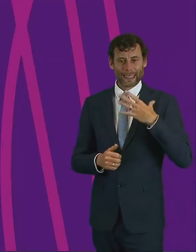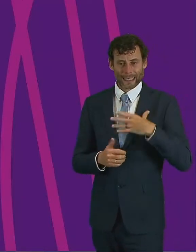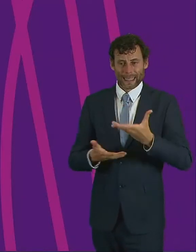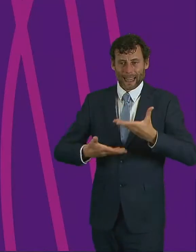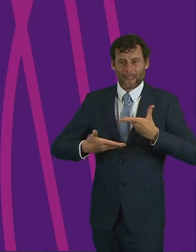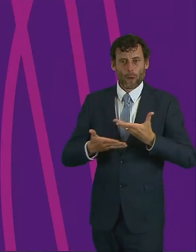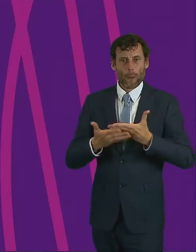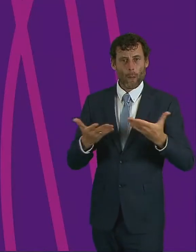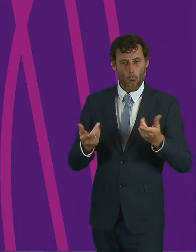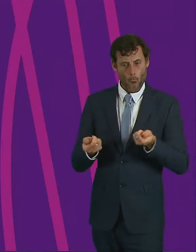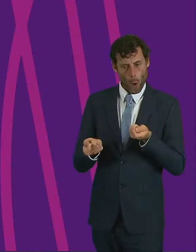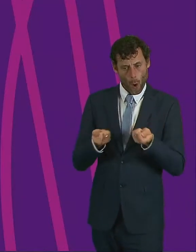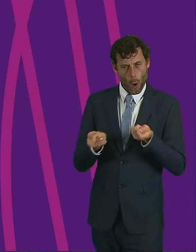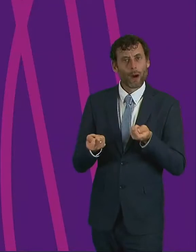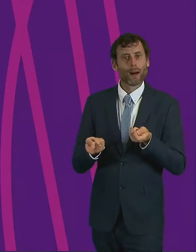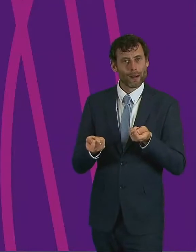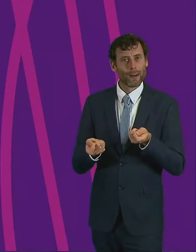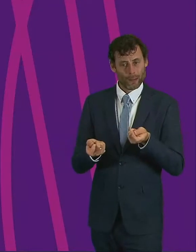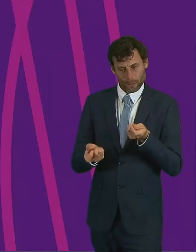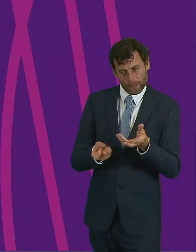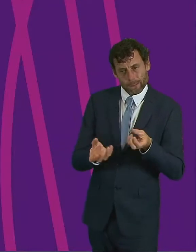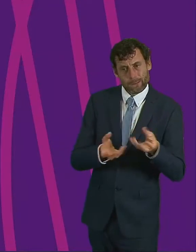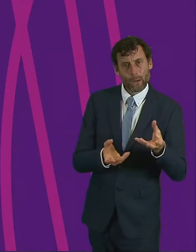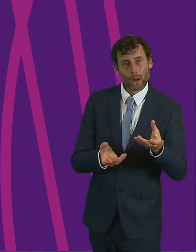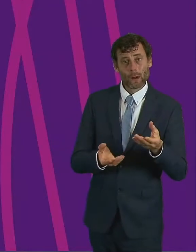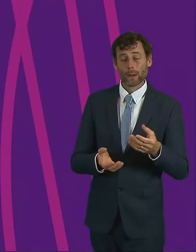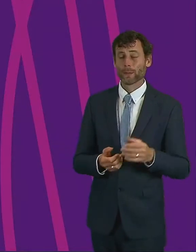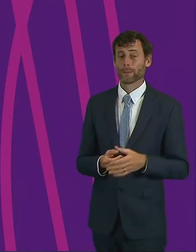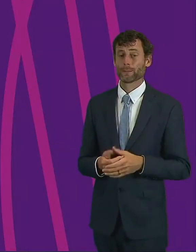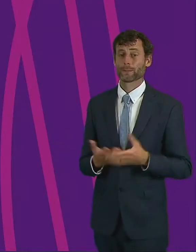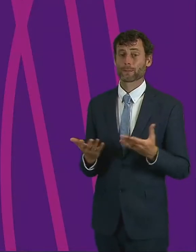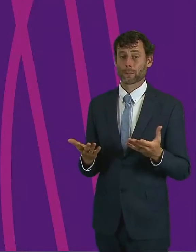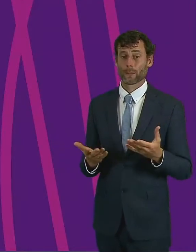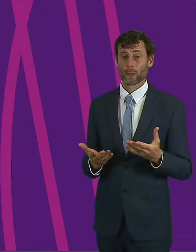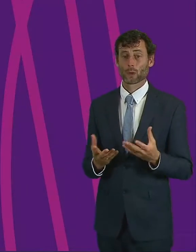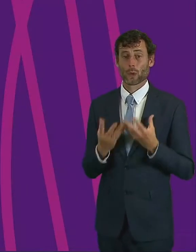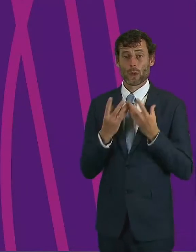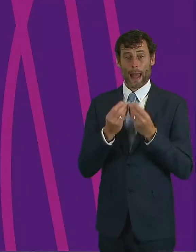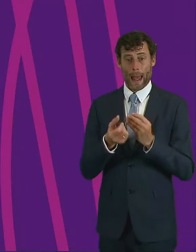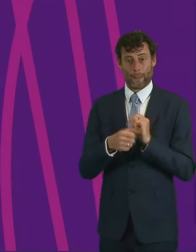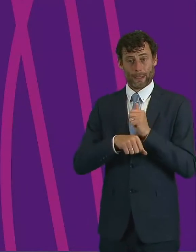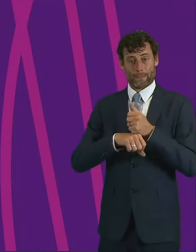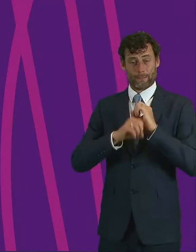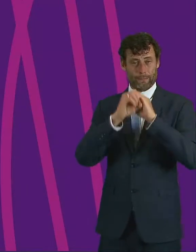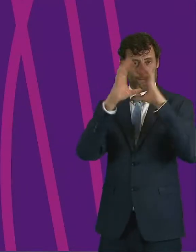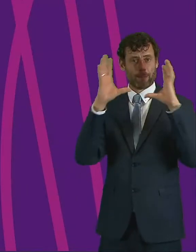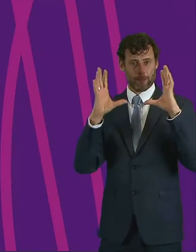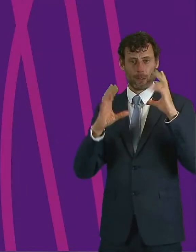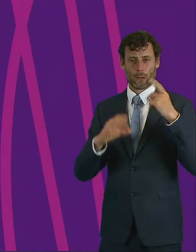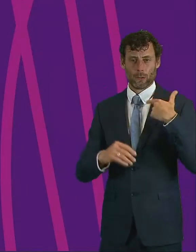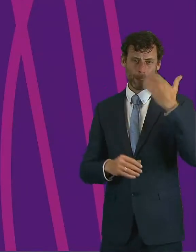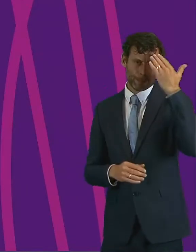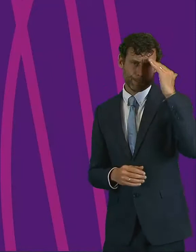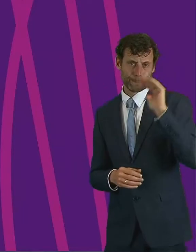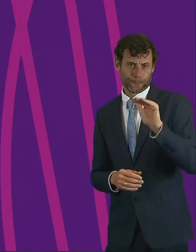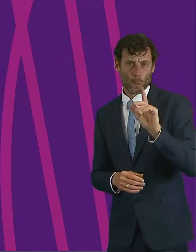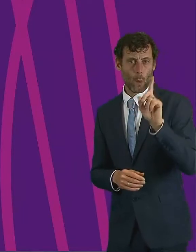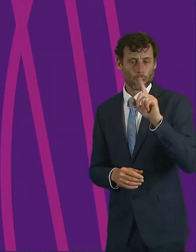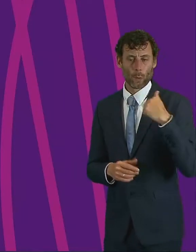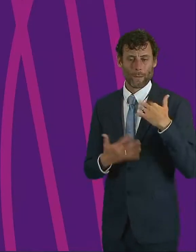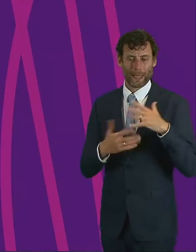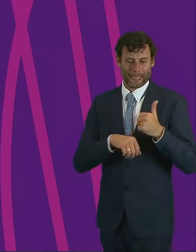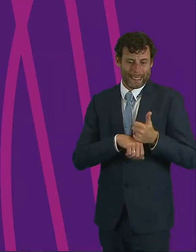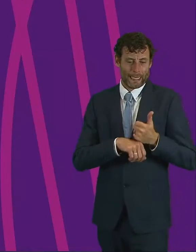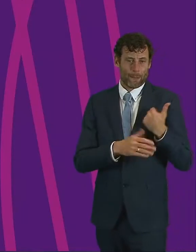in the Parliament's resolution on the 16th of June. Presiding Officer, to help set the context, I'll quickly recap on measures that we have